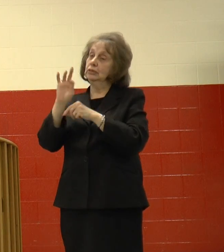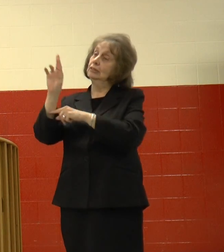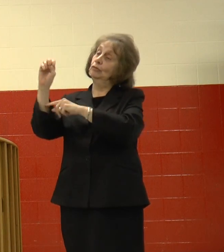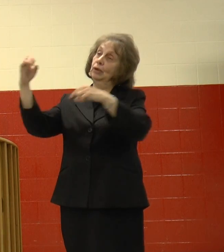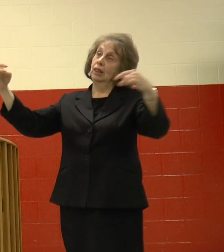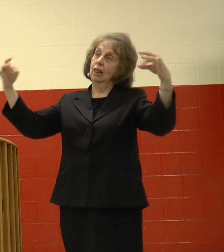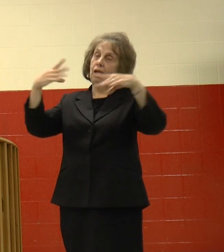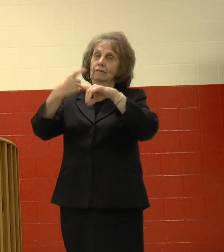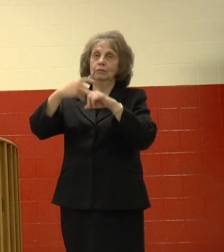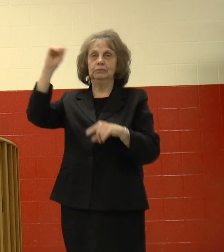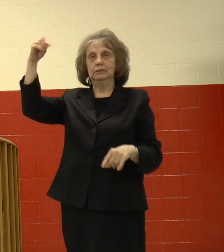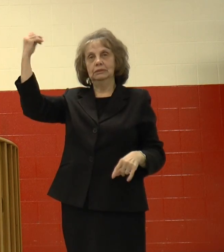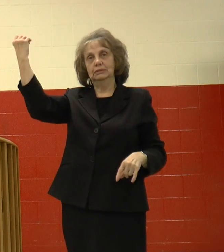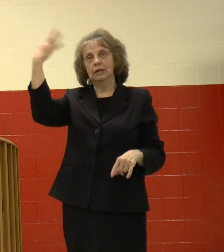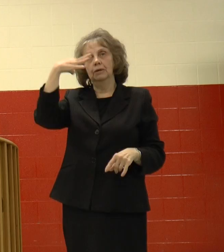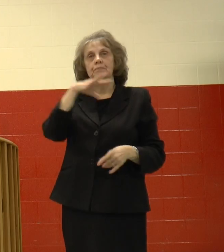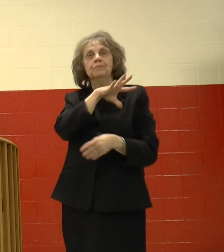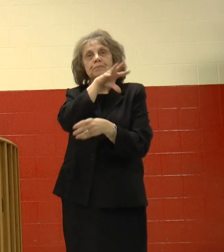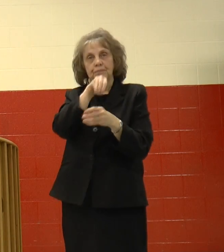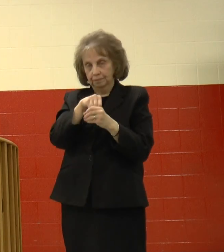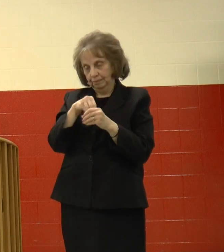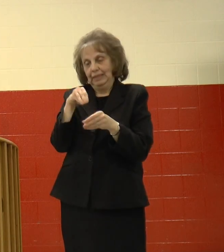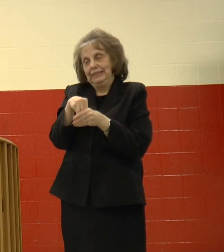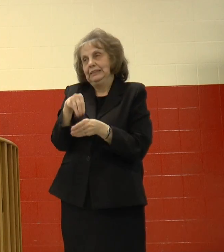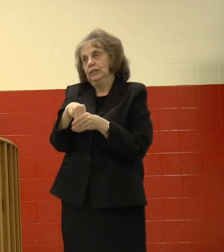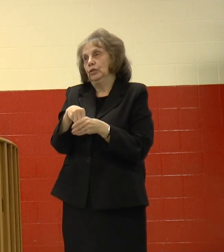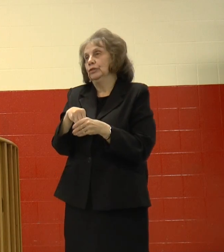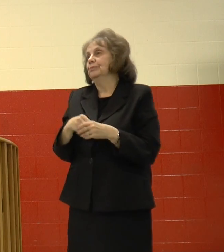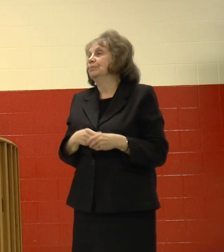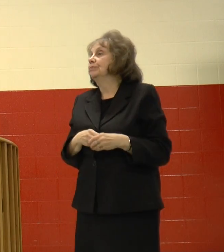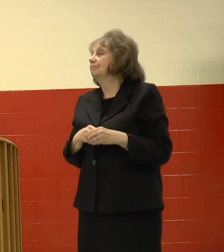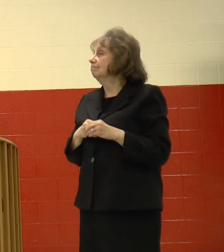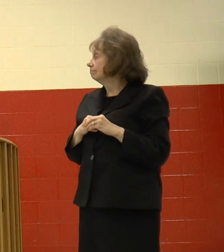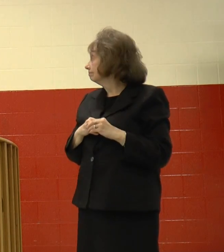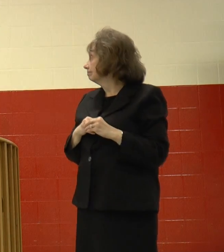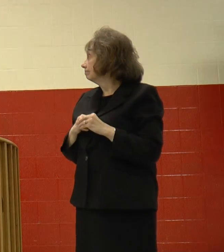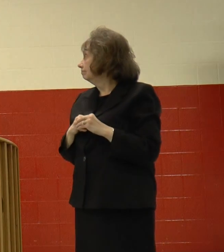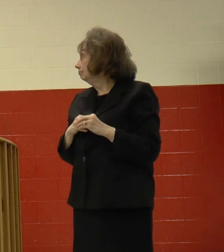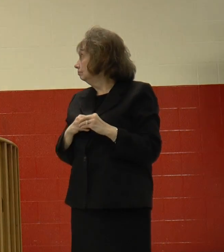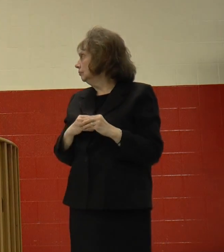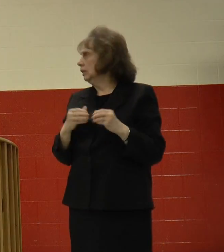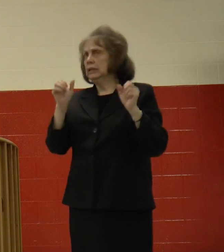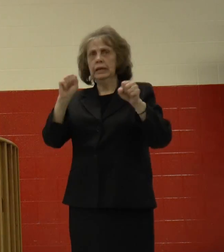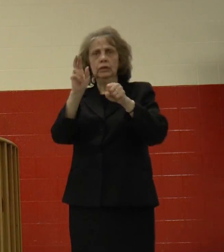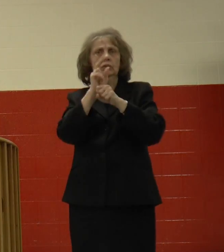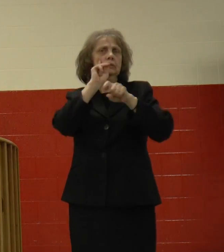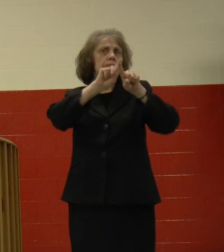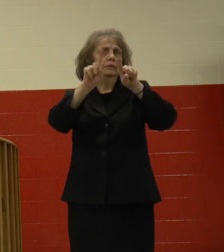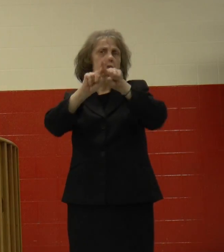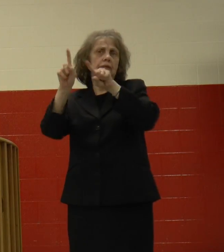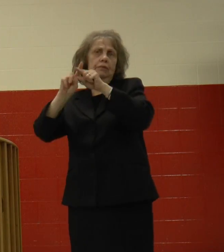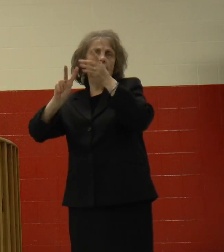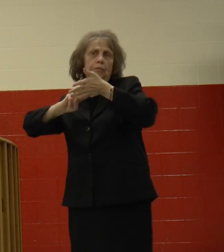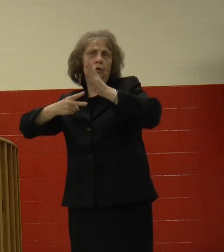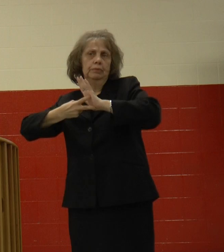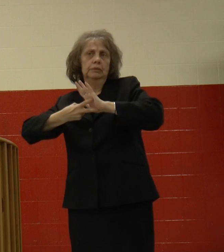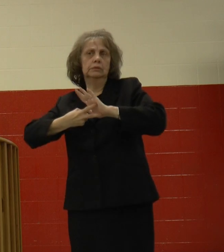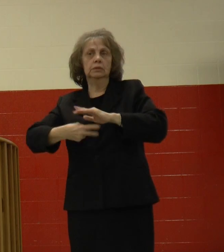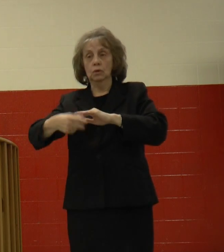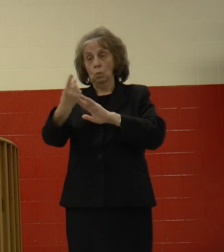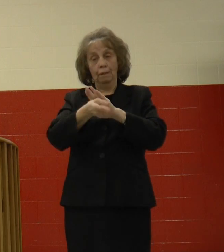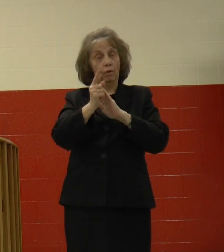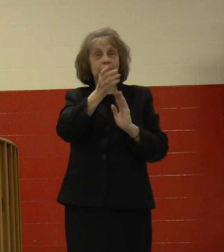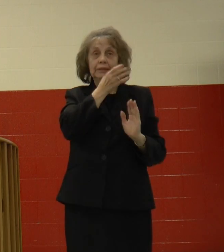sun. And again, engaging interiors. And multi-purpose interiors. One moment it's